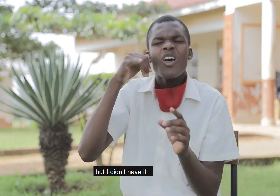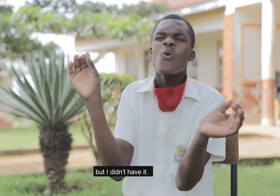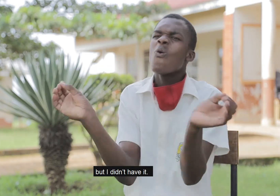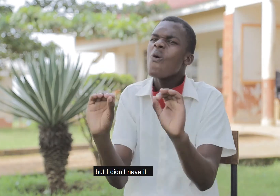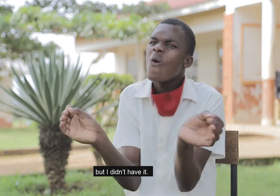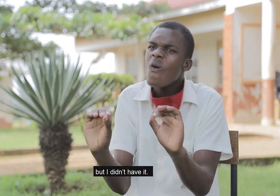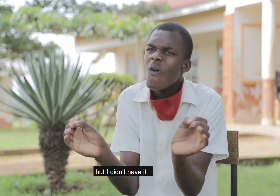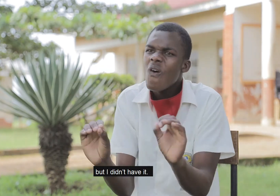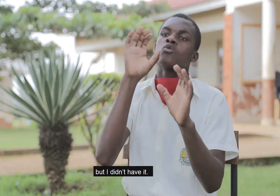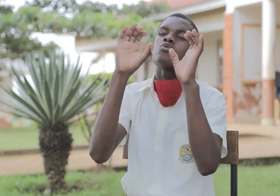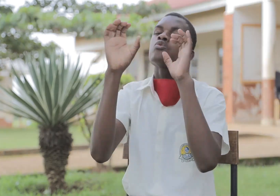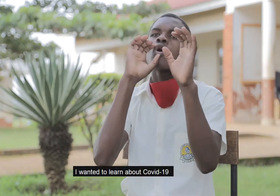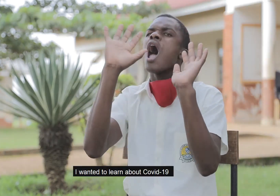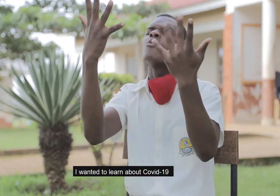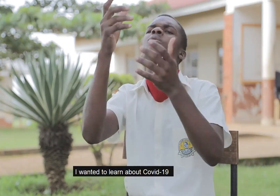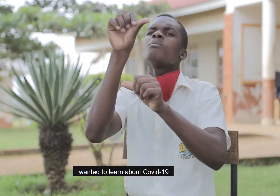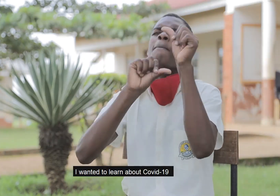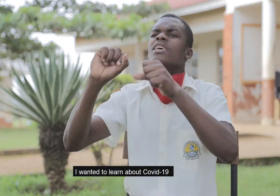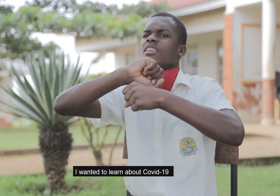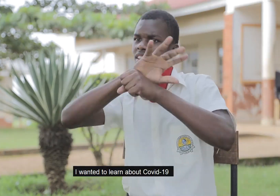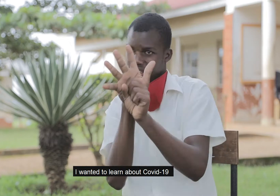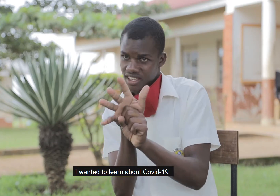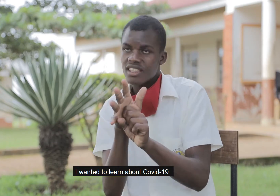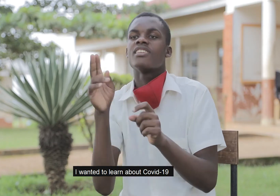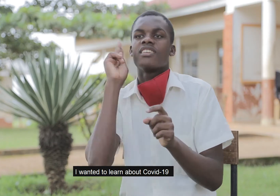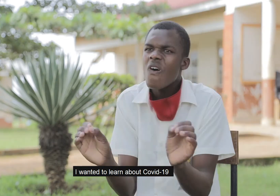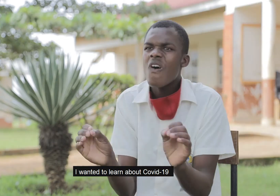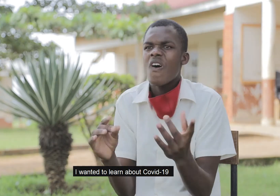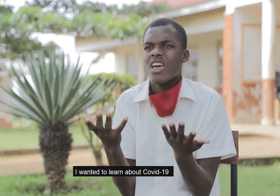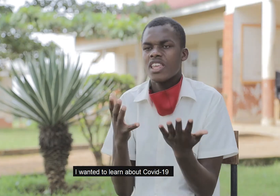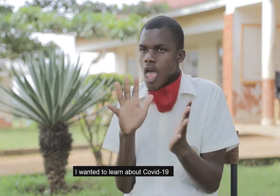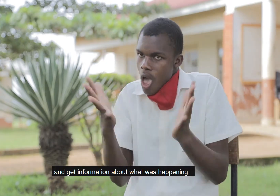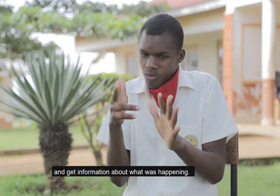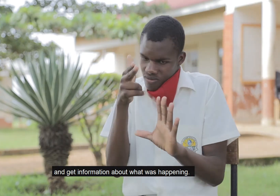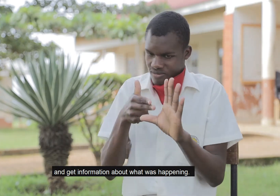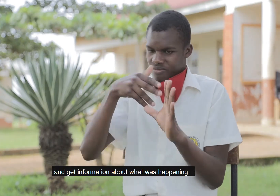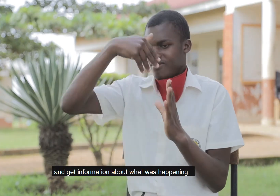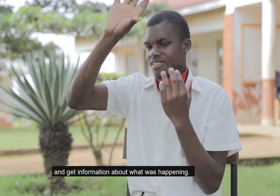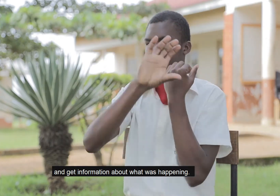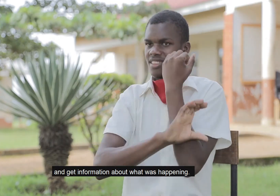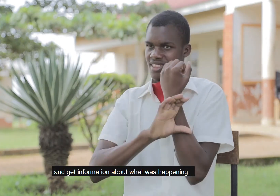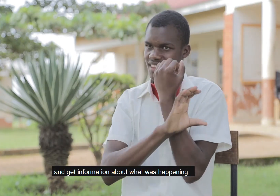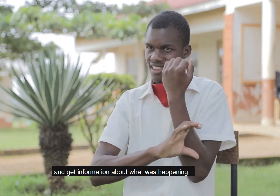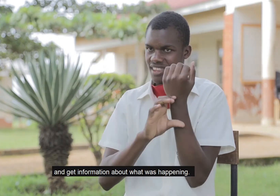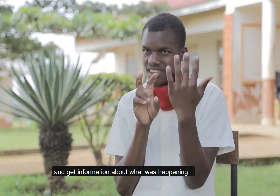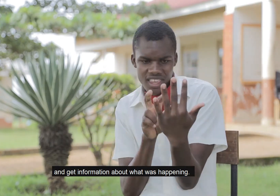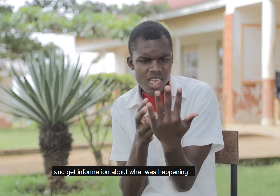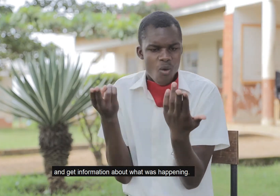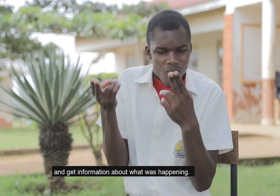but I didn't have it. I wanted to learn about COVID-19 and get information about what was